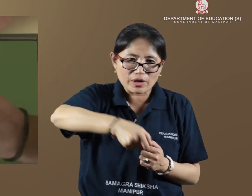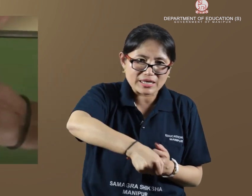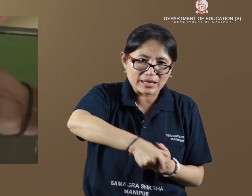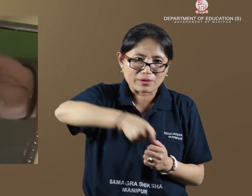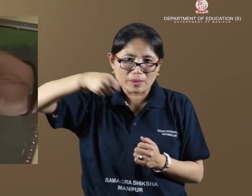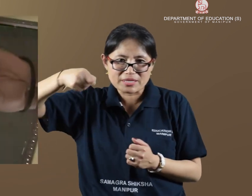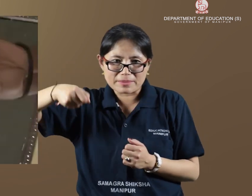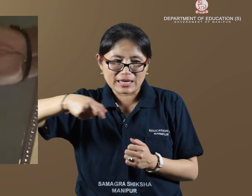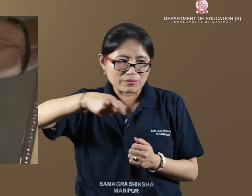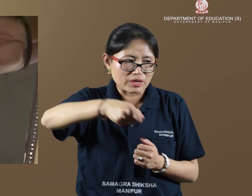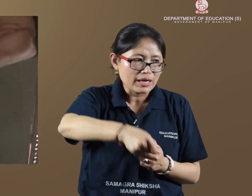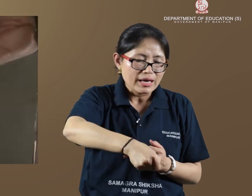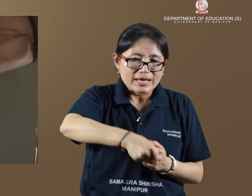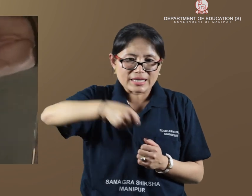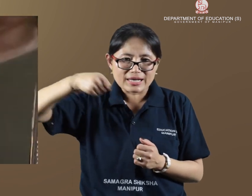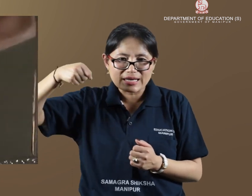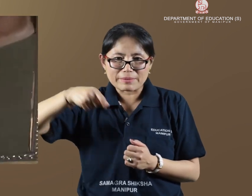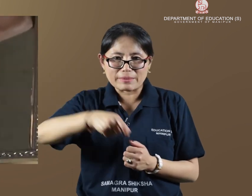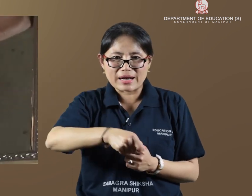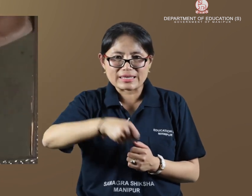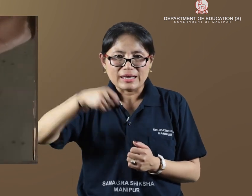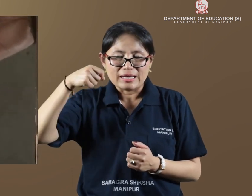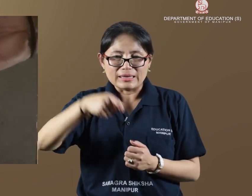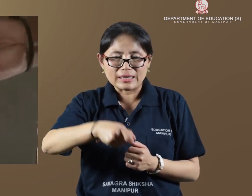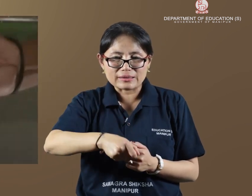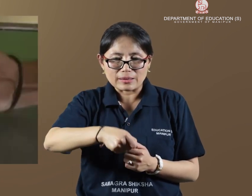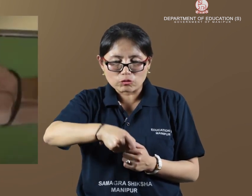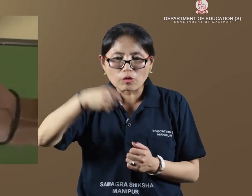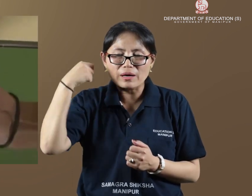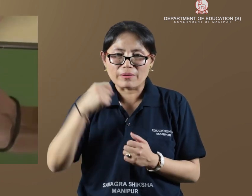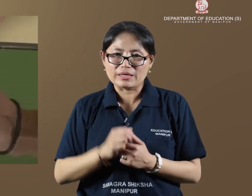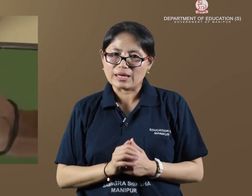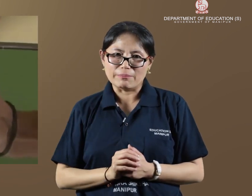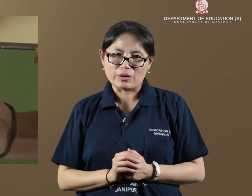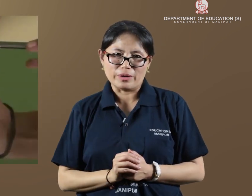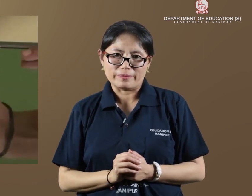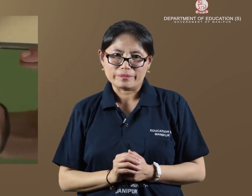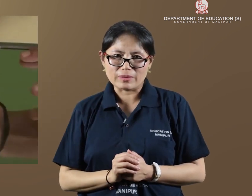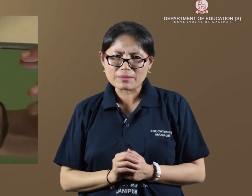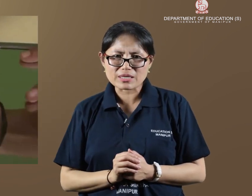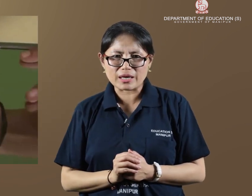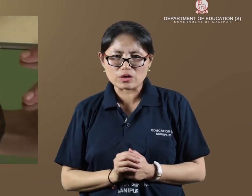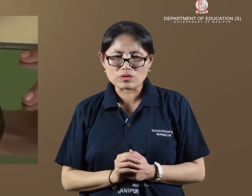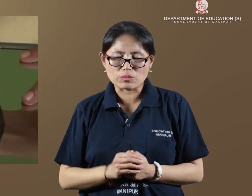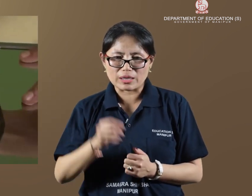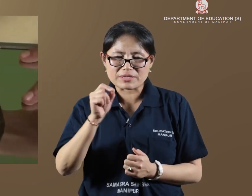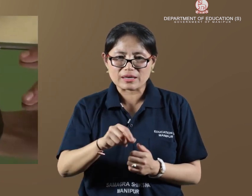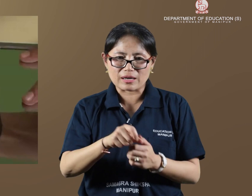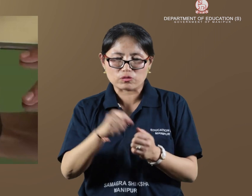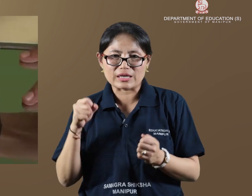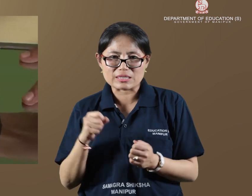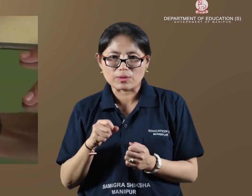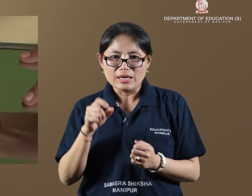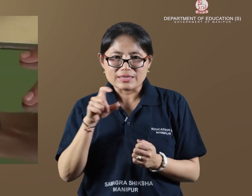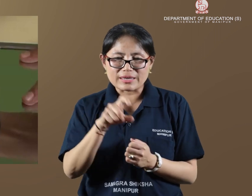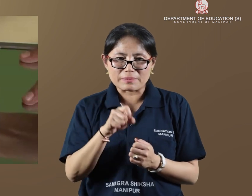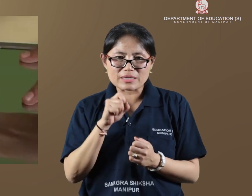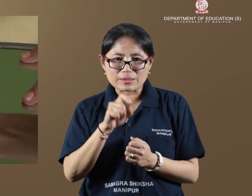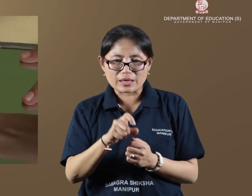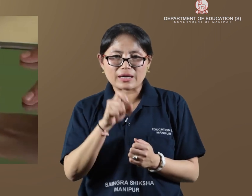rem sanaba nupam sa yam sanab duni chingkhar sanaba da ma je lokthok pa ngadre ngam maroi ba maram se kai no sibu napsan ngir lokthok ya disbo si rubber se koi kai